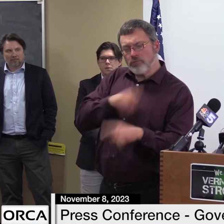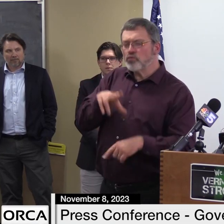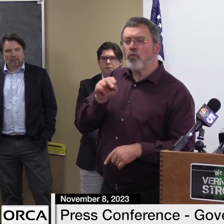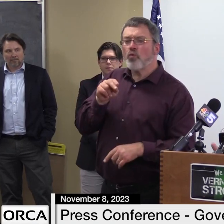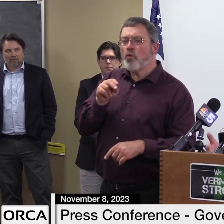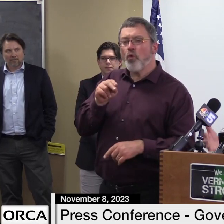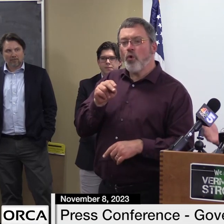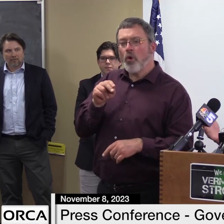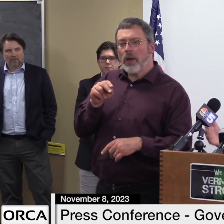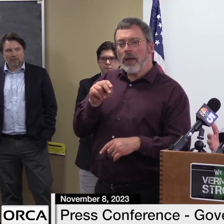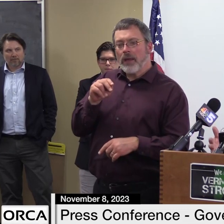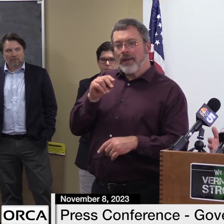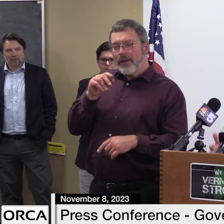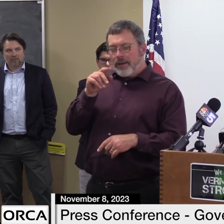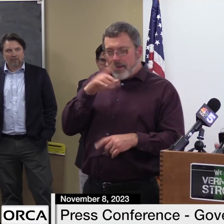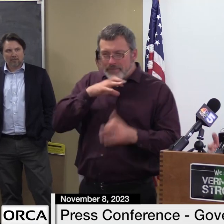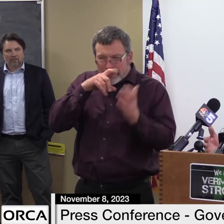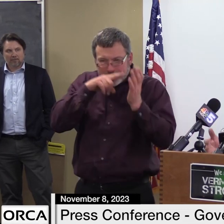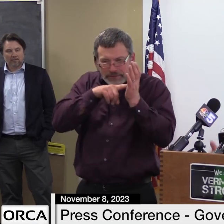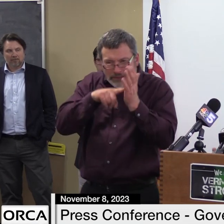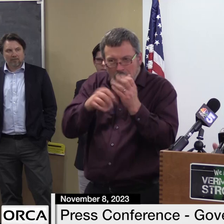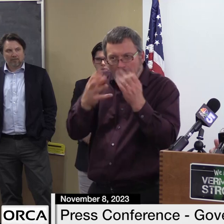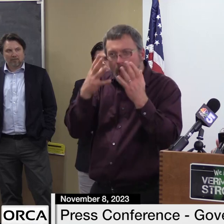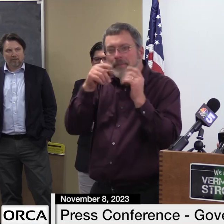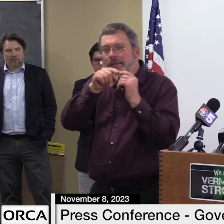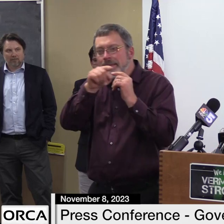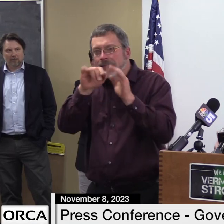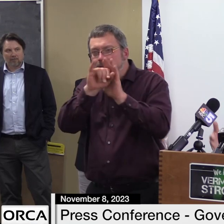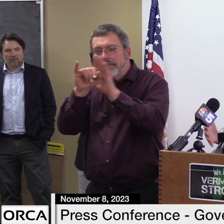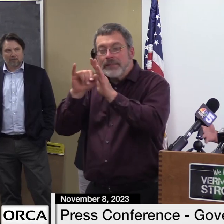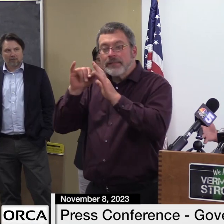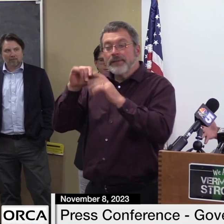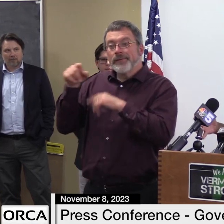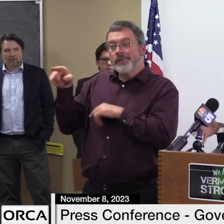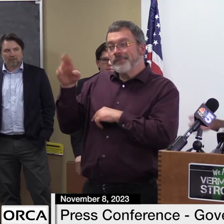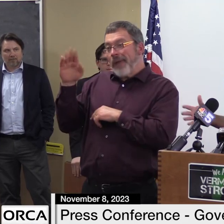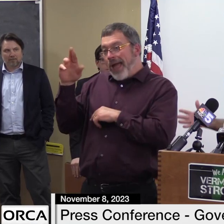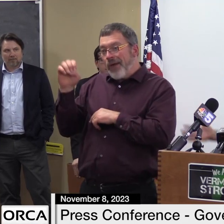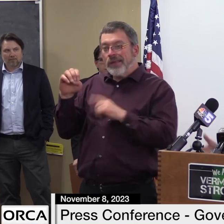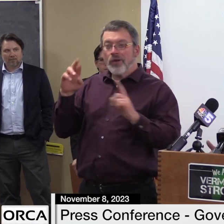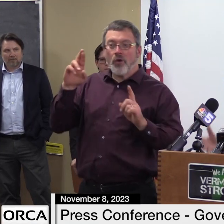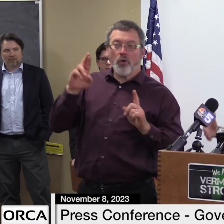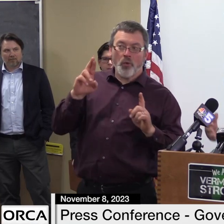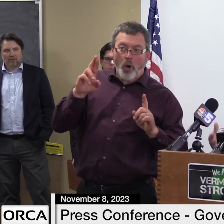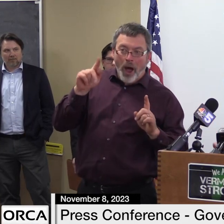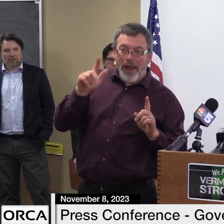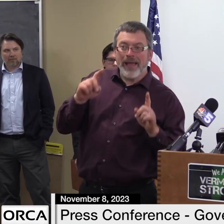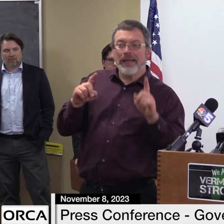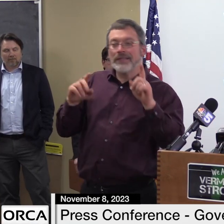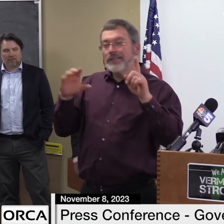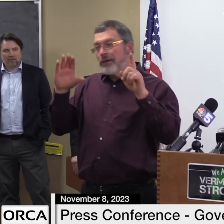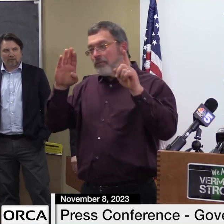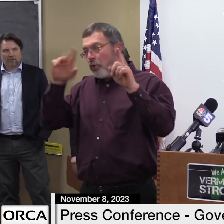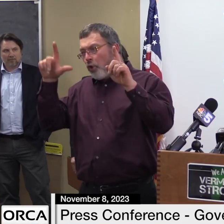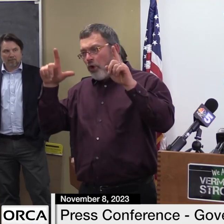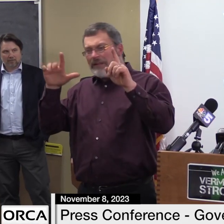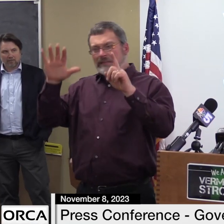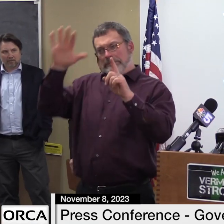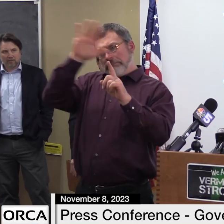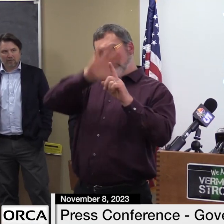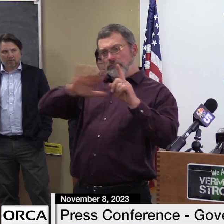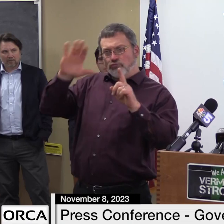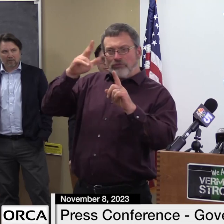homes we have in Barrie and Rutland and Burlington and Chittenden County that